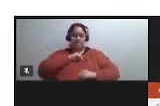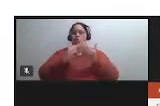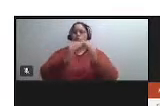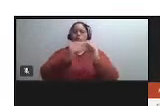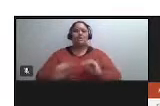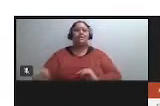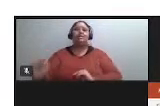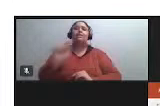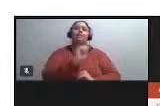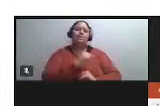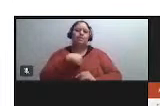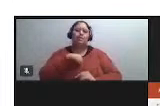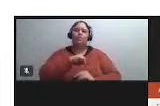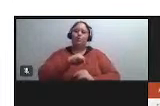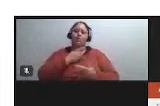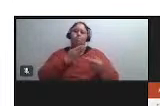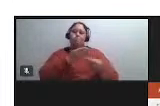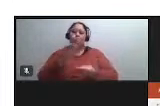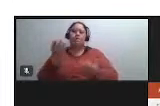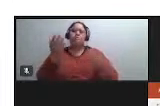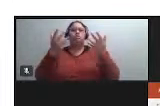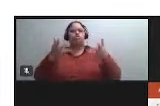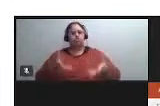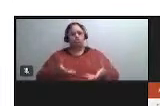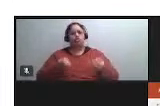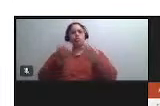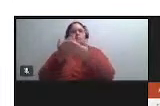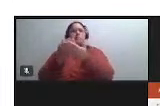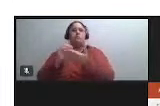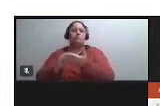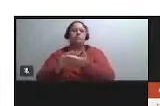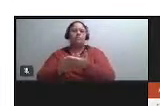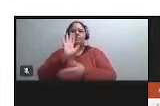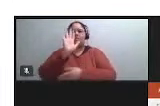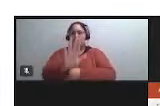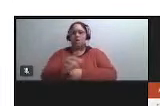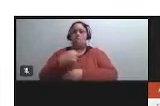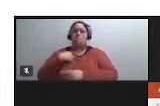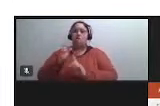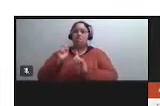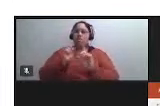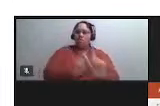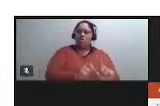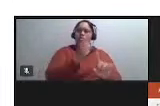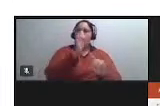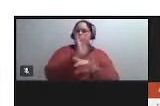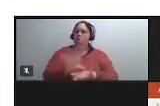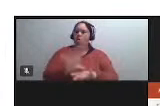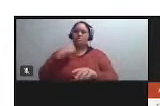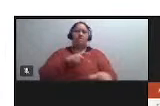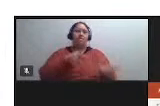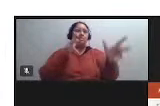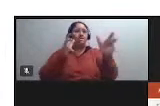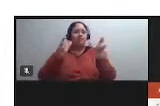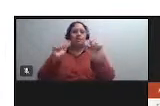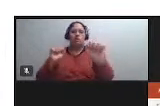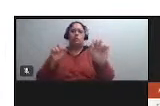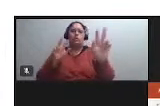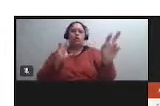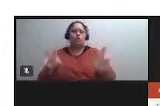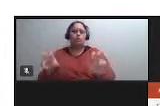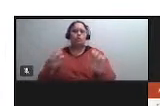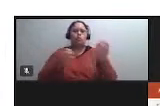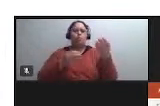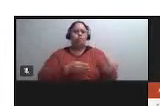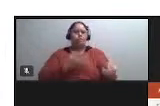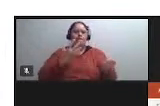where where the expectation were raised. I attended that once, and I listened to the issues that